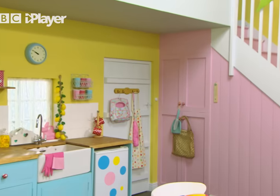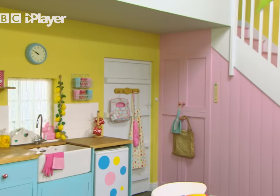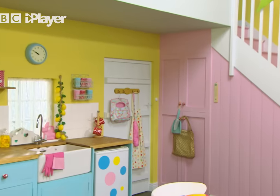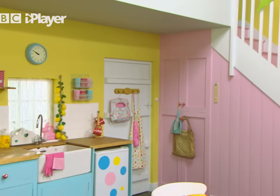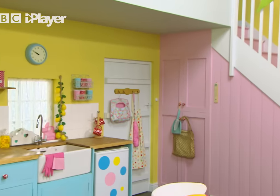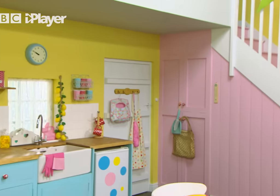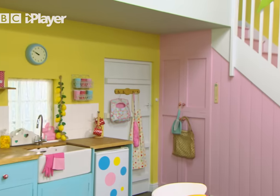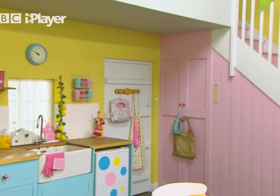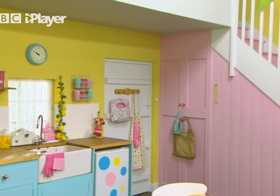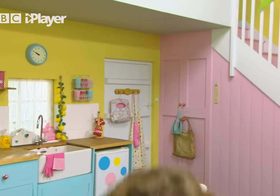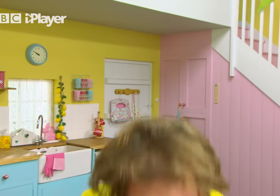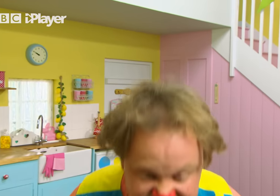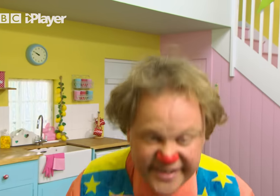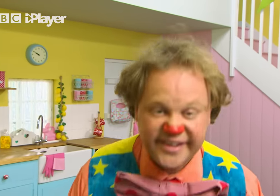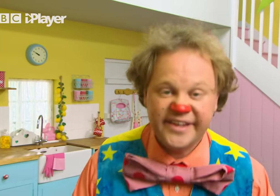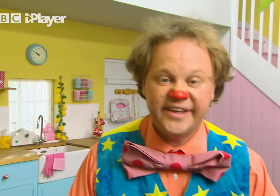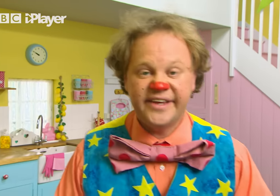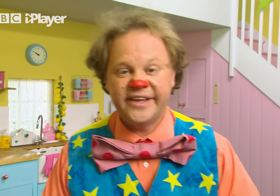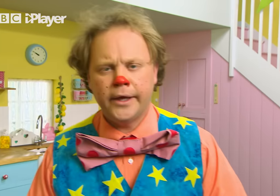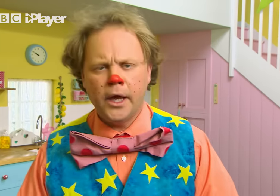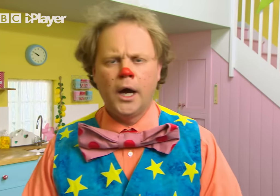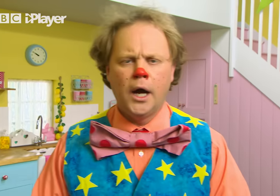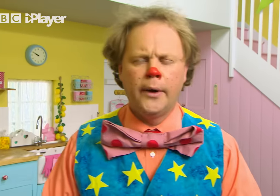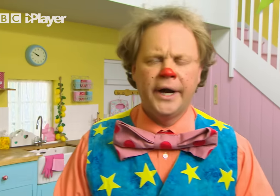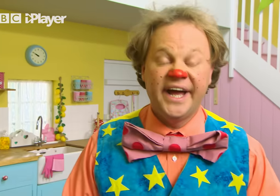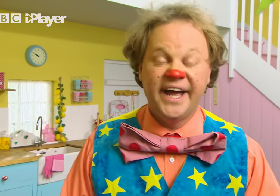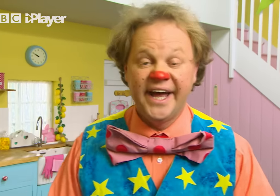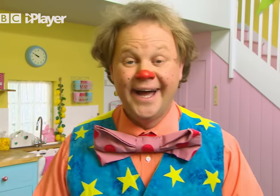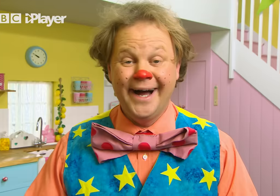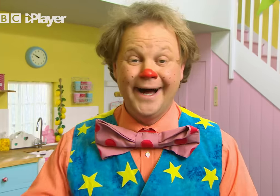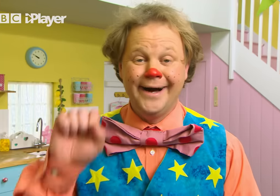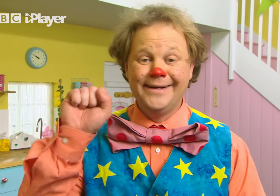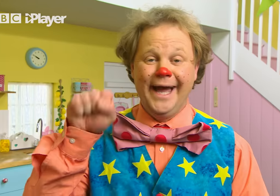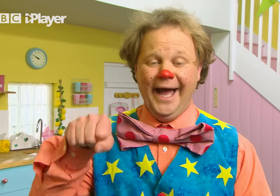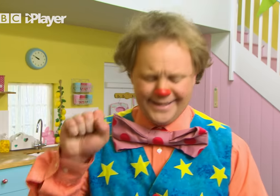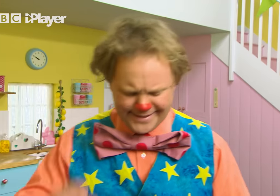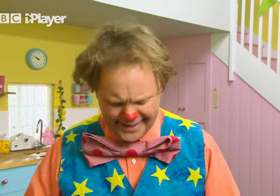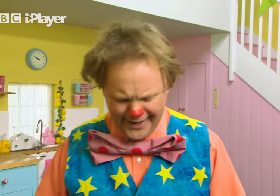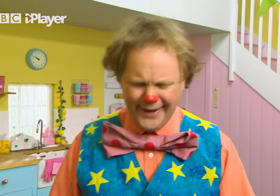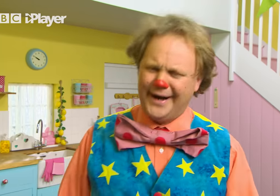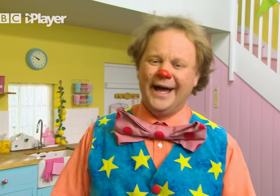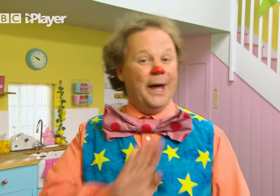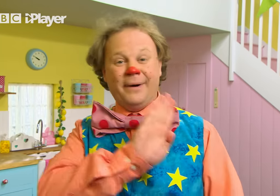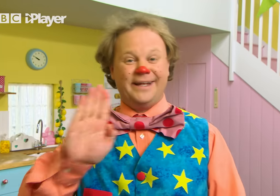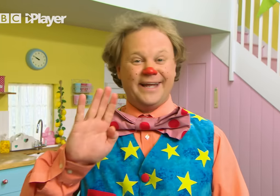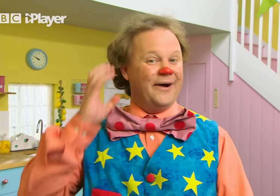Oh, Mr. Tumble, you've put too many things in the box. Oh, yes. Oh, but don't